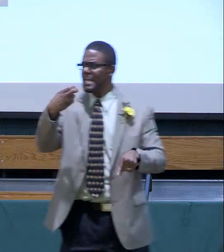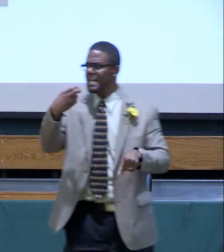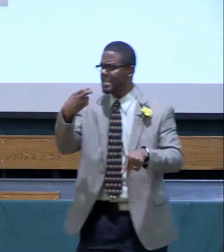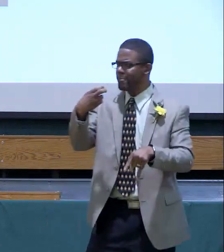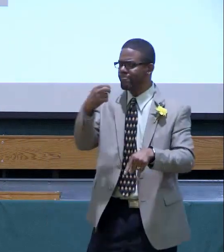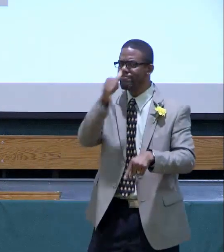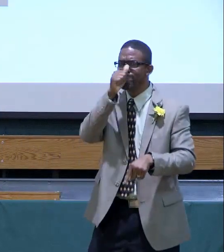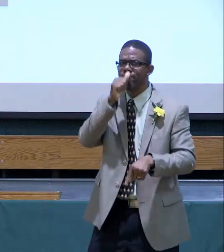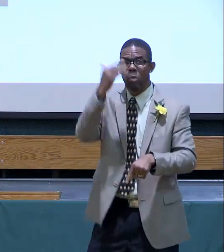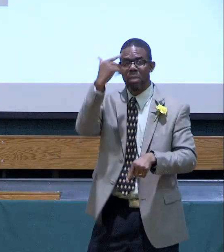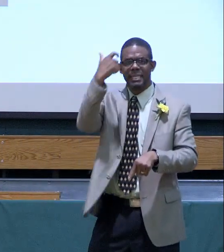because,